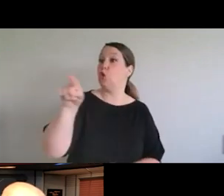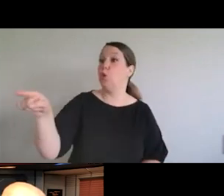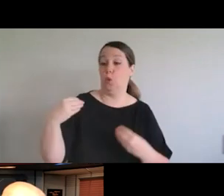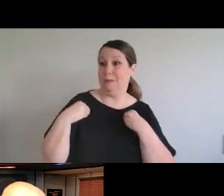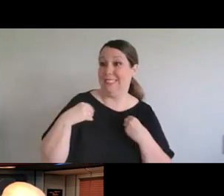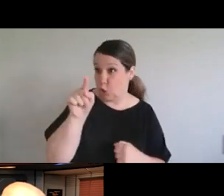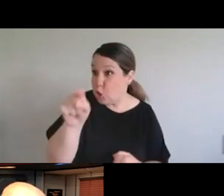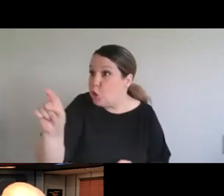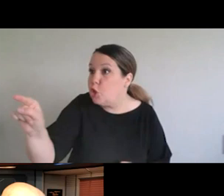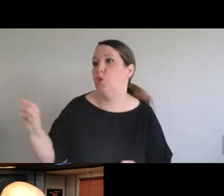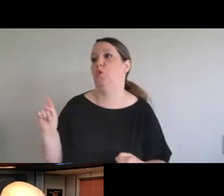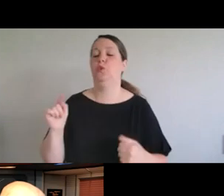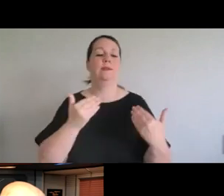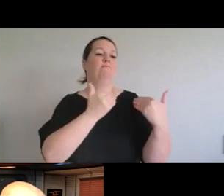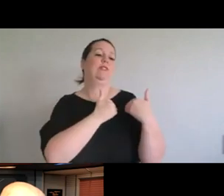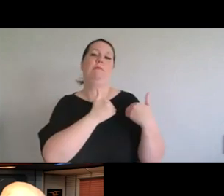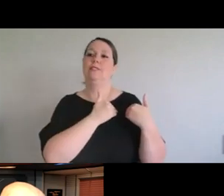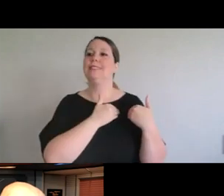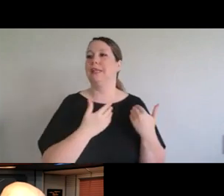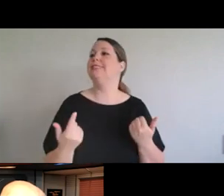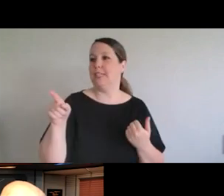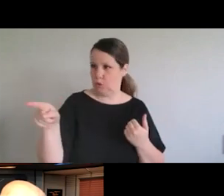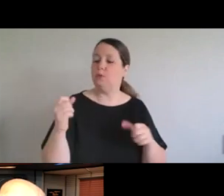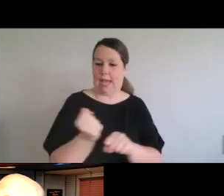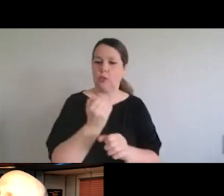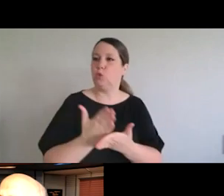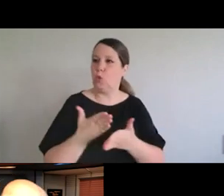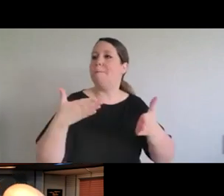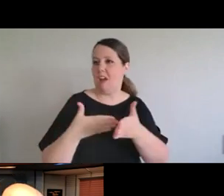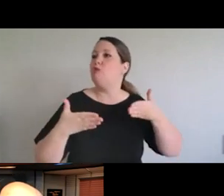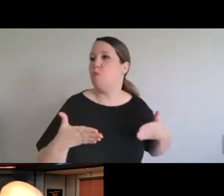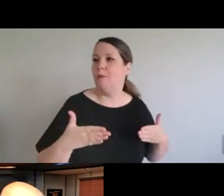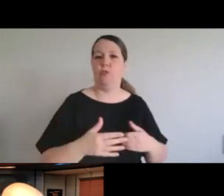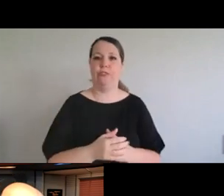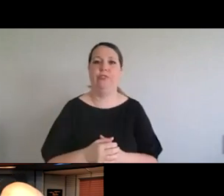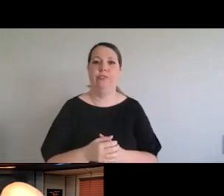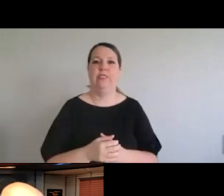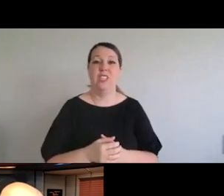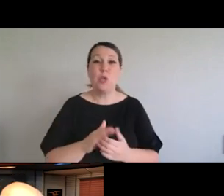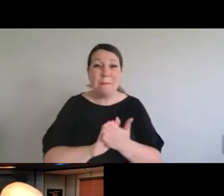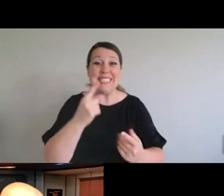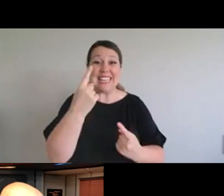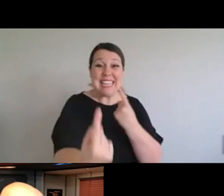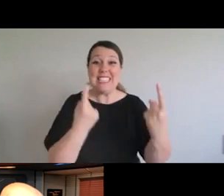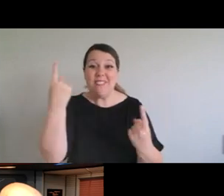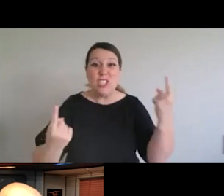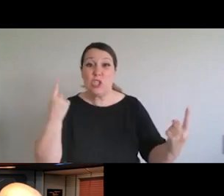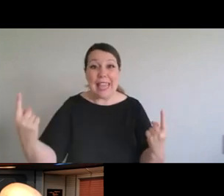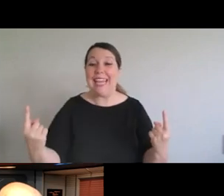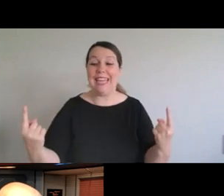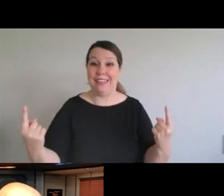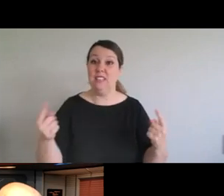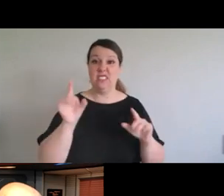wish, as much as they wish, if they wish. And they're going to have to duplicate the same effort, probably make a whole lot of